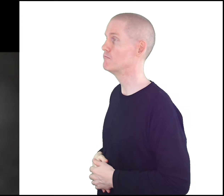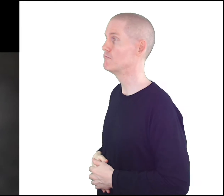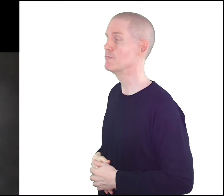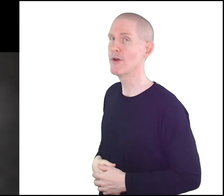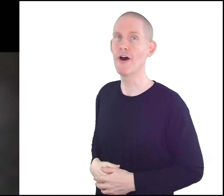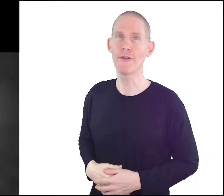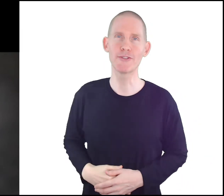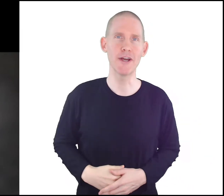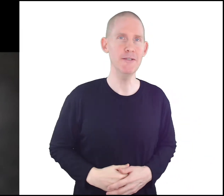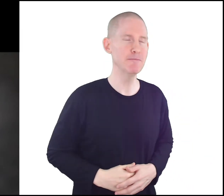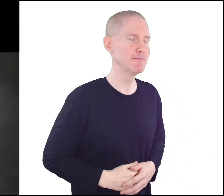Other side.